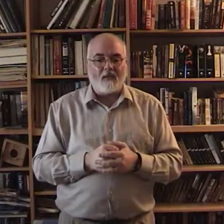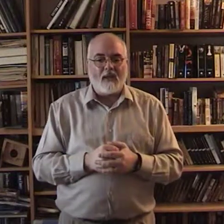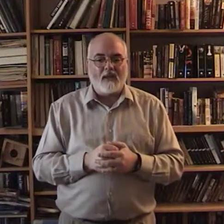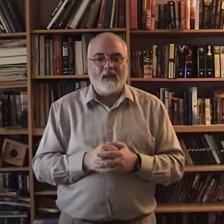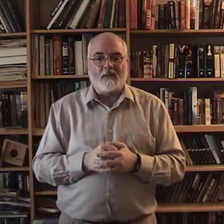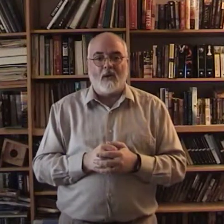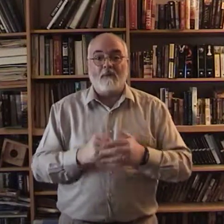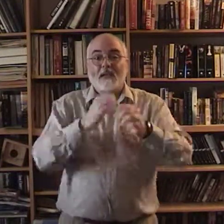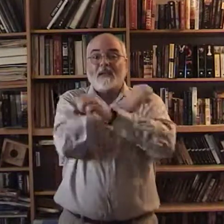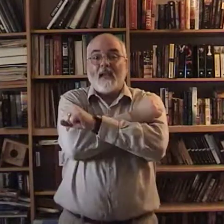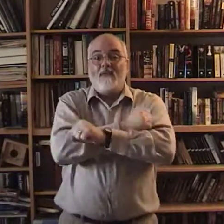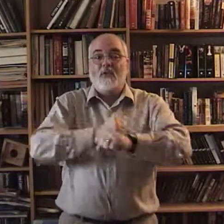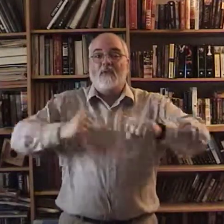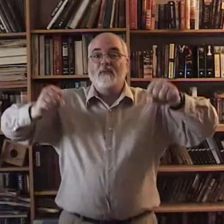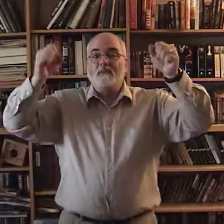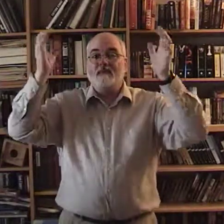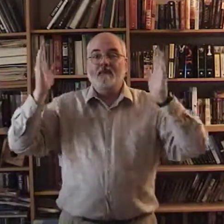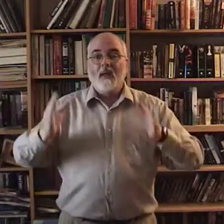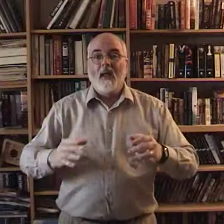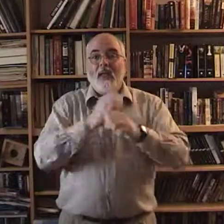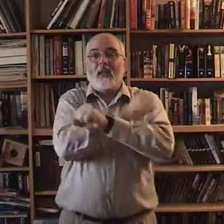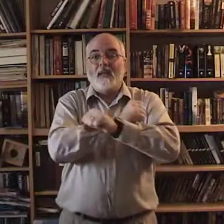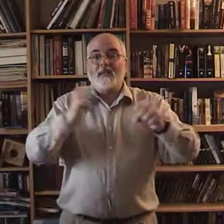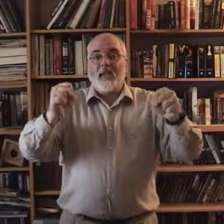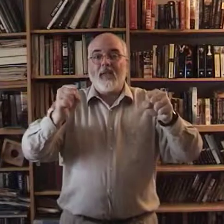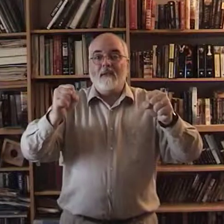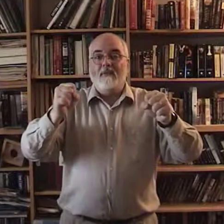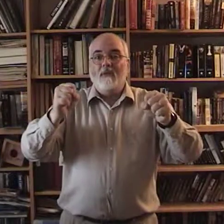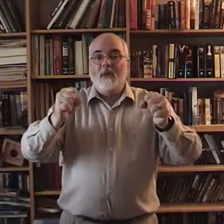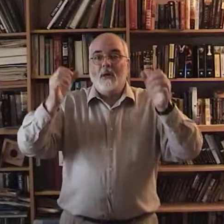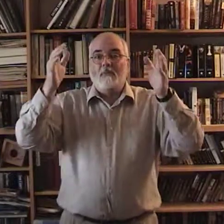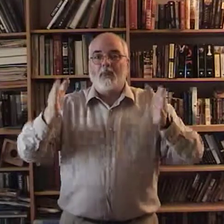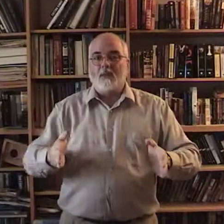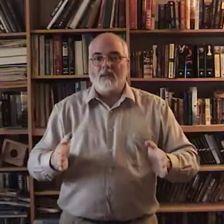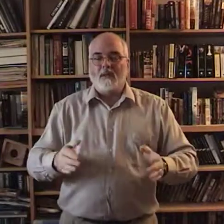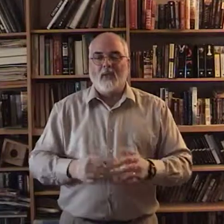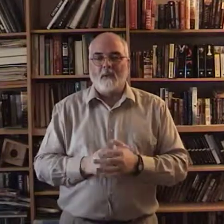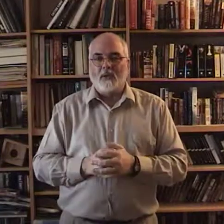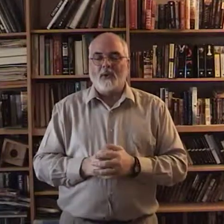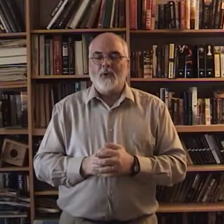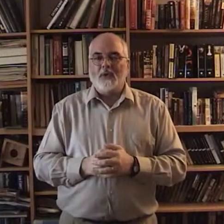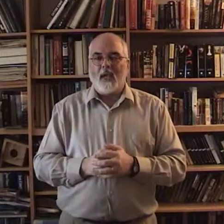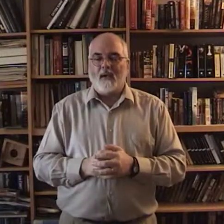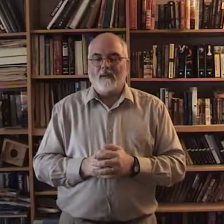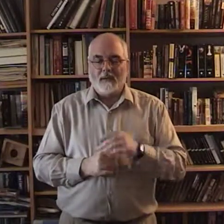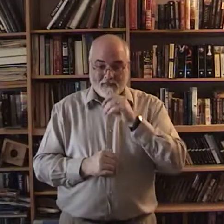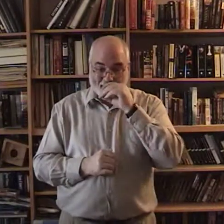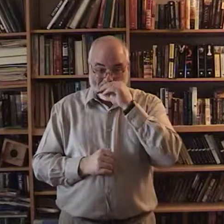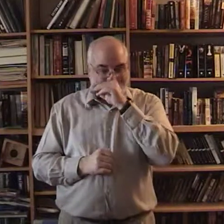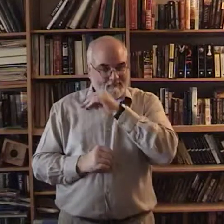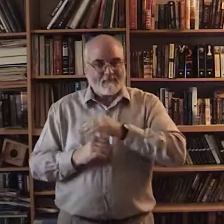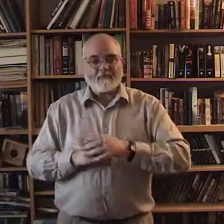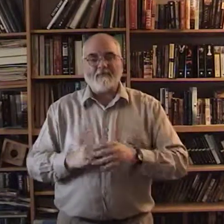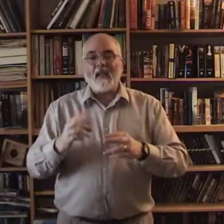think in this song, but savior is a save person, a person who saves.